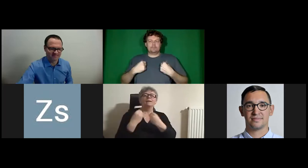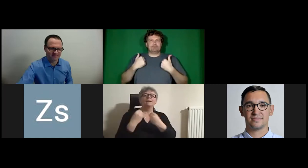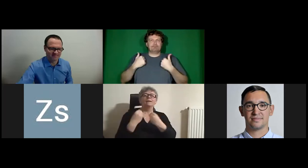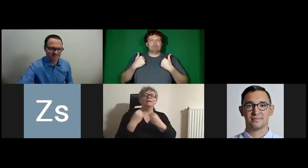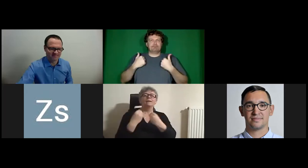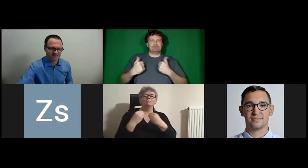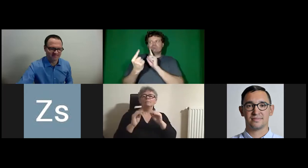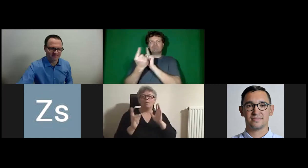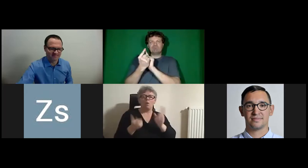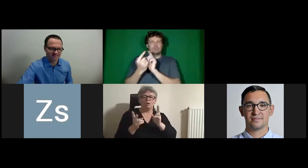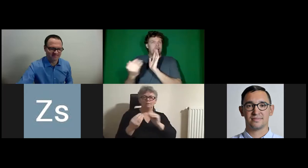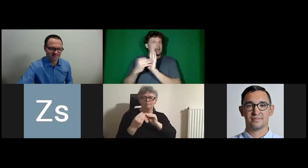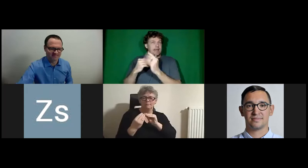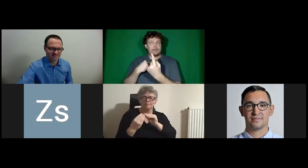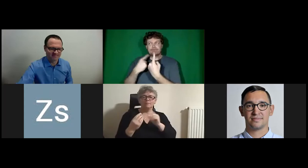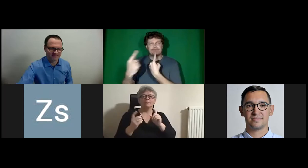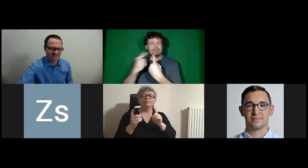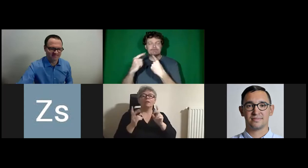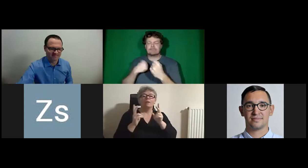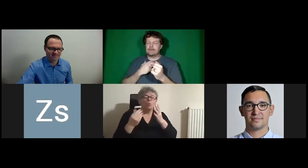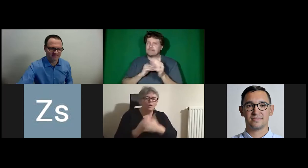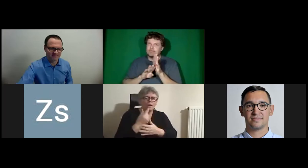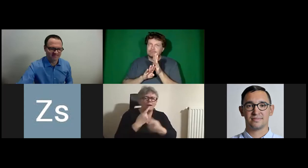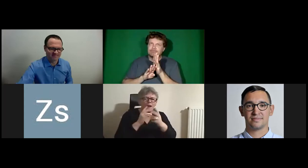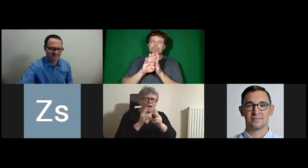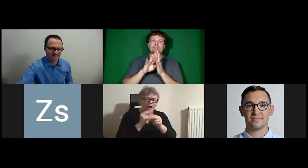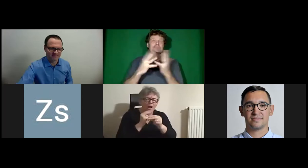I found an individual, a personal trainer.